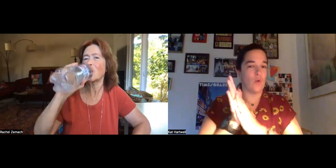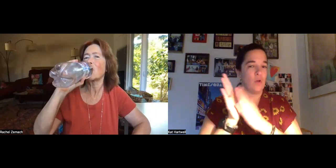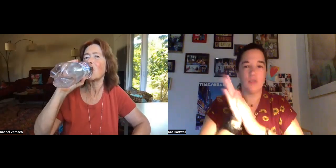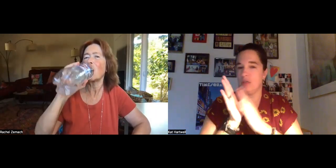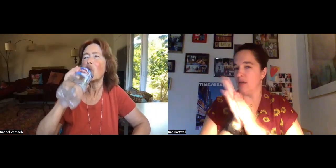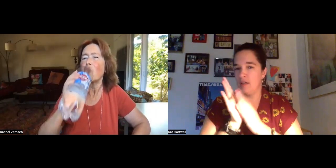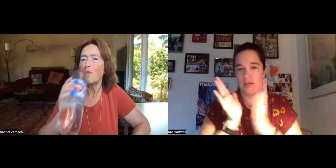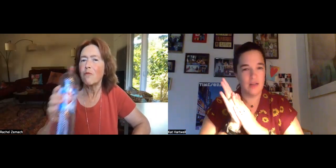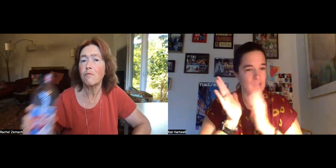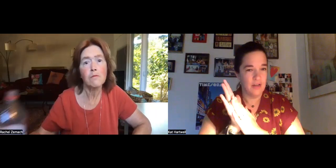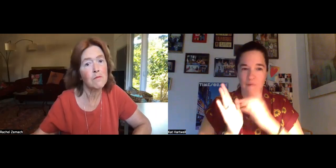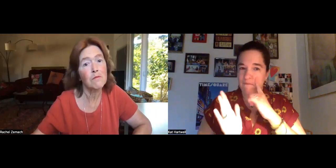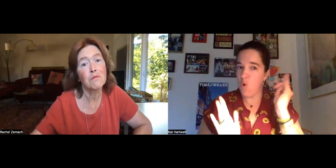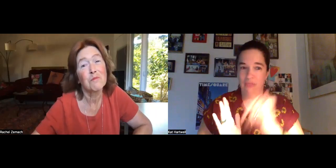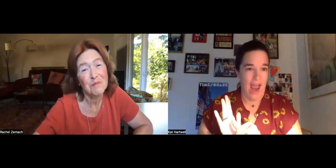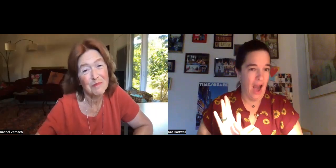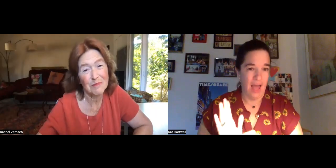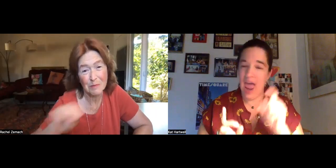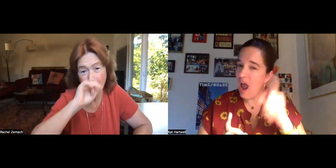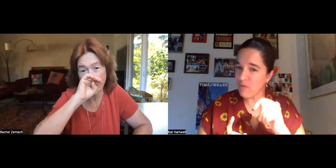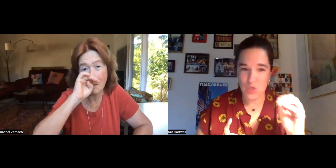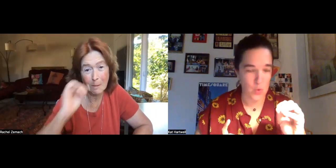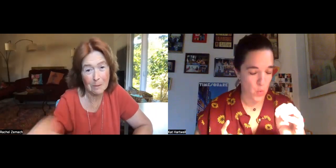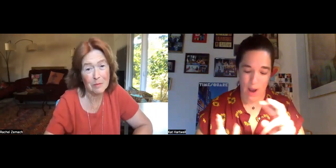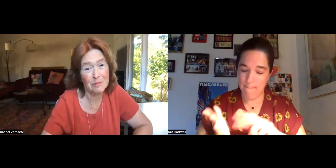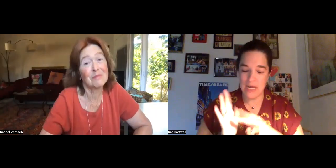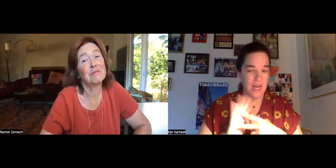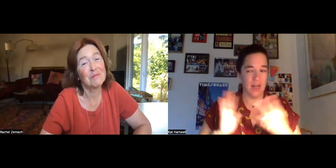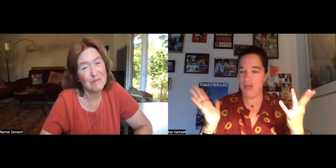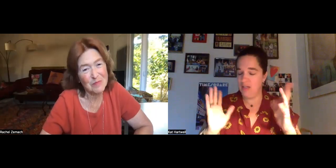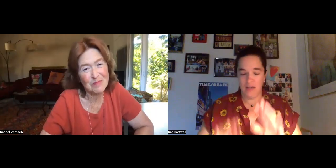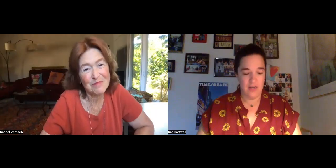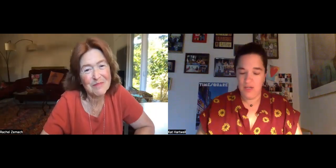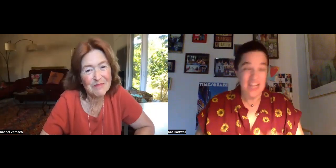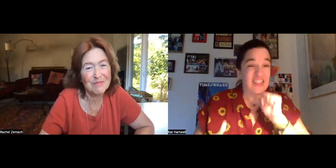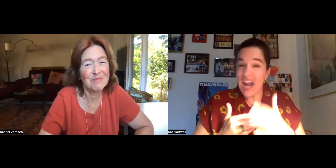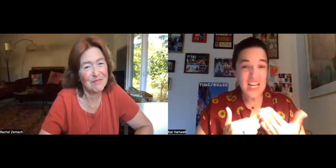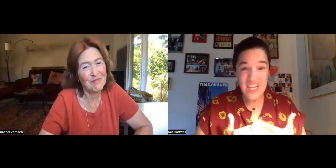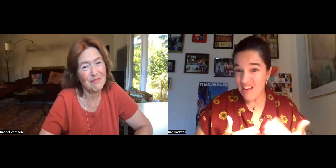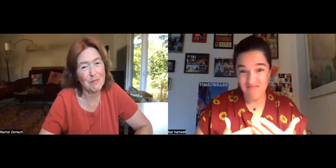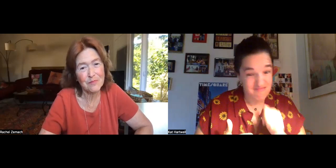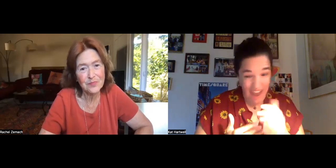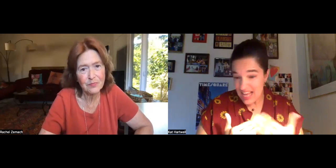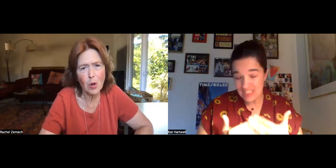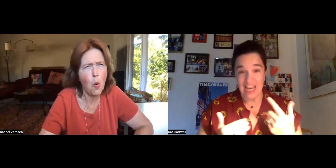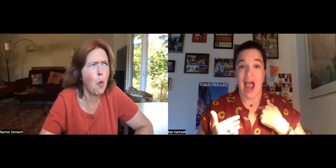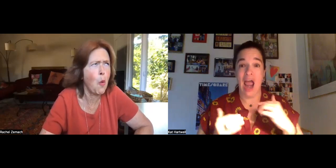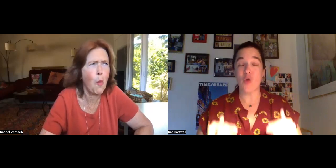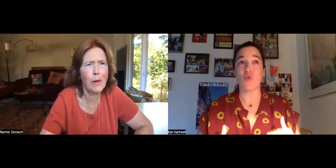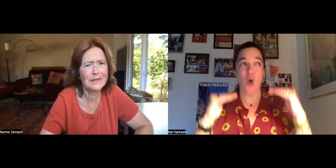you for that. I have to. I mean, not easy, not easy. I grew